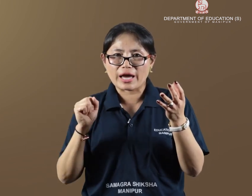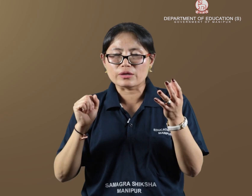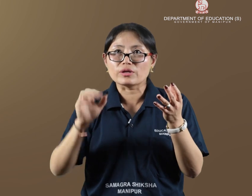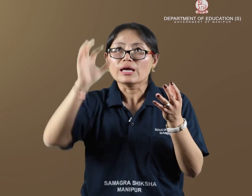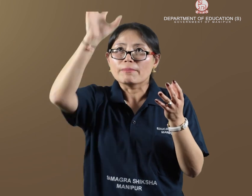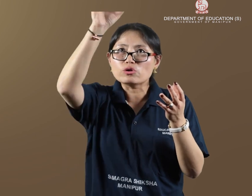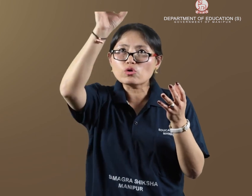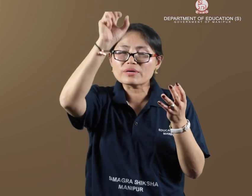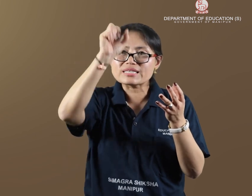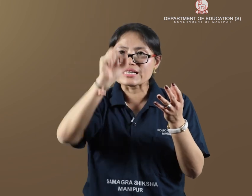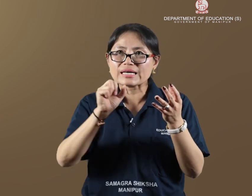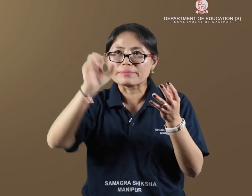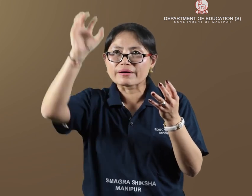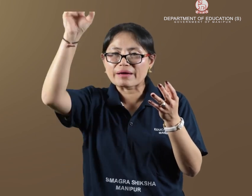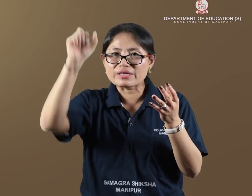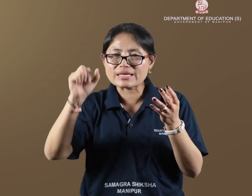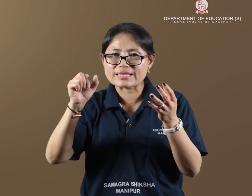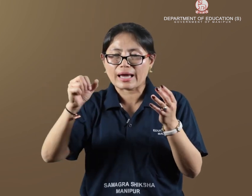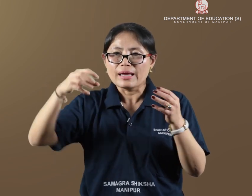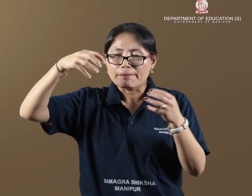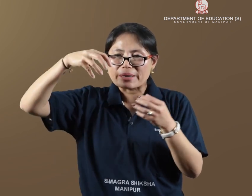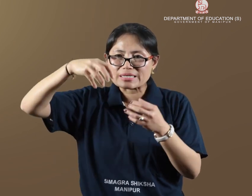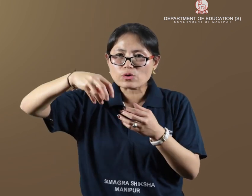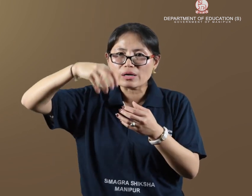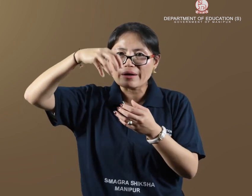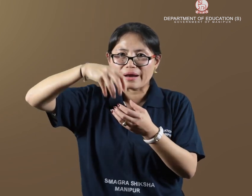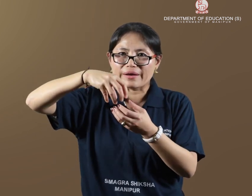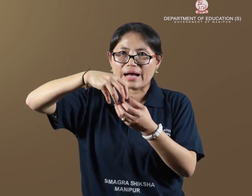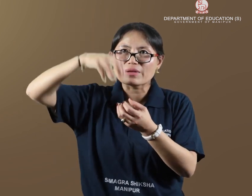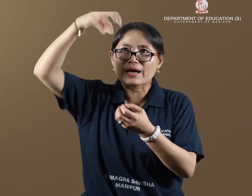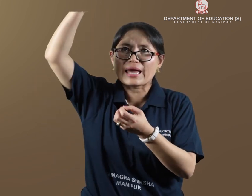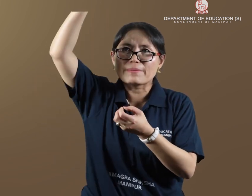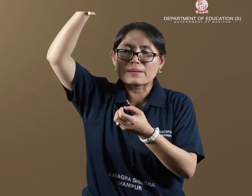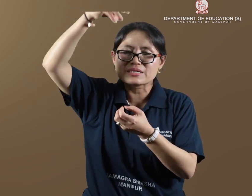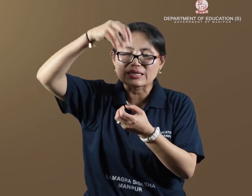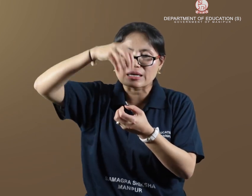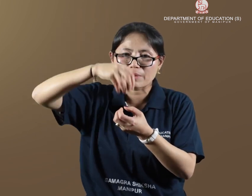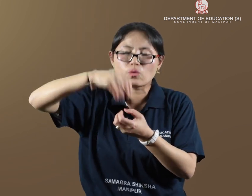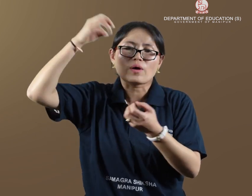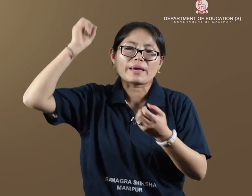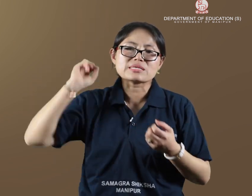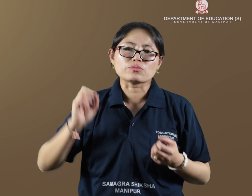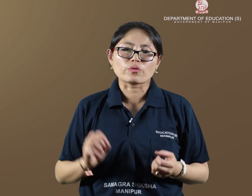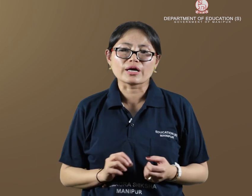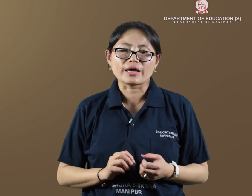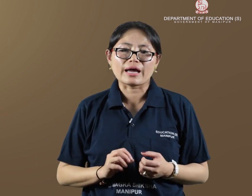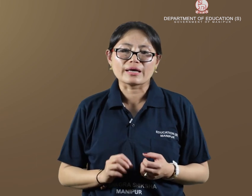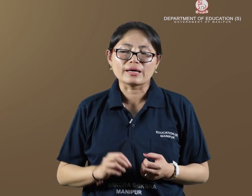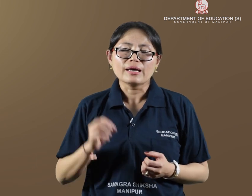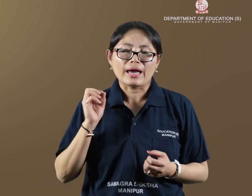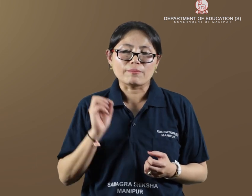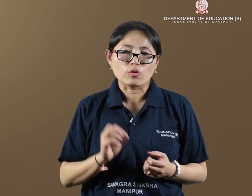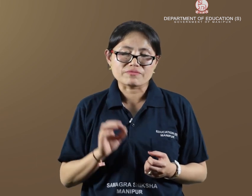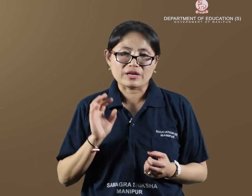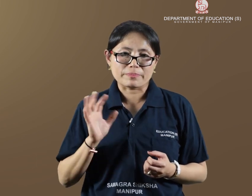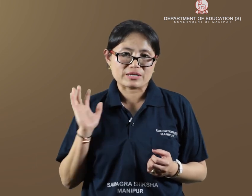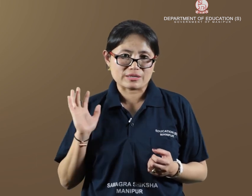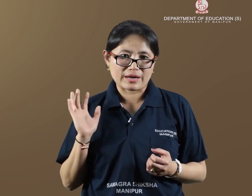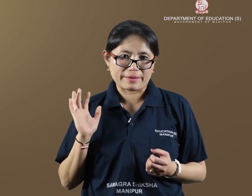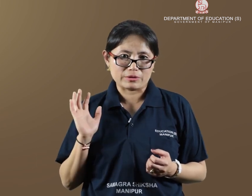ki aduri madu gum ba chingdha ba gravity se particular area am da kayam yam chingdharak pa no hai ba jibo khoi na kai hai ge da atmospheric pressure hai then